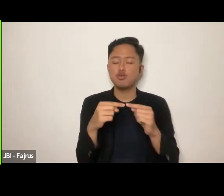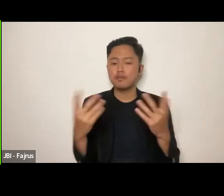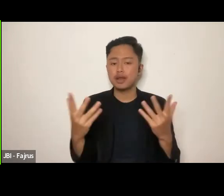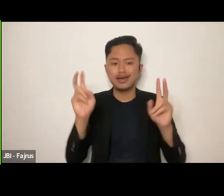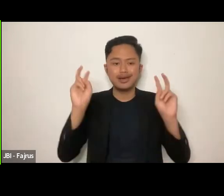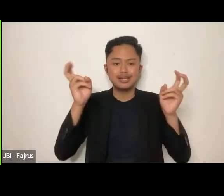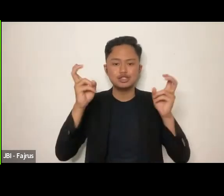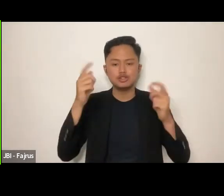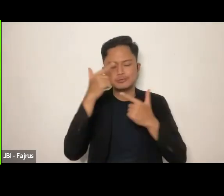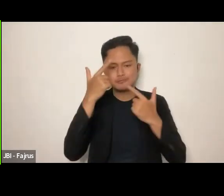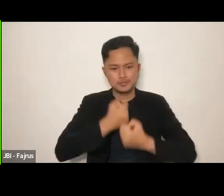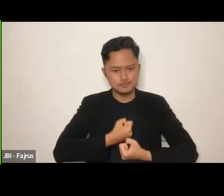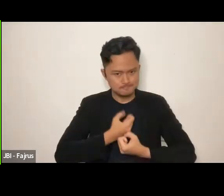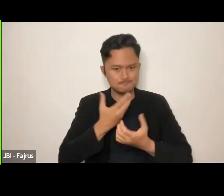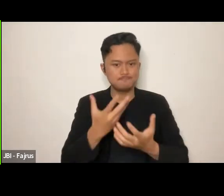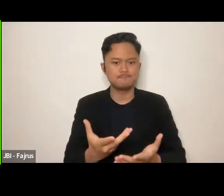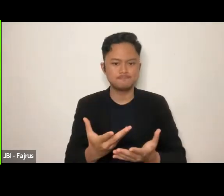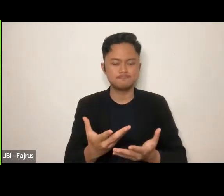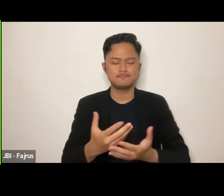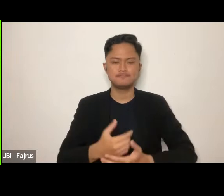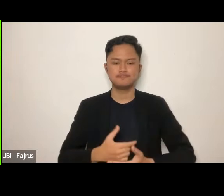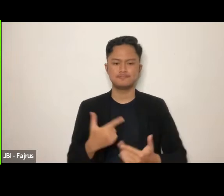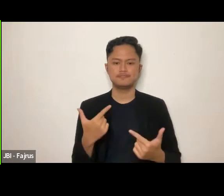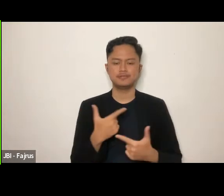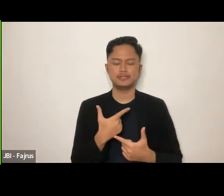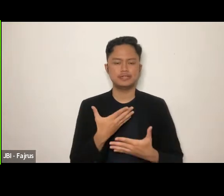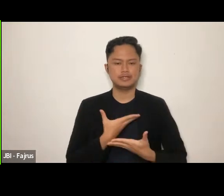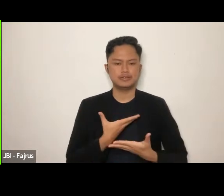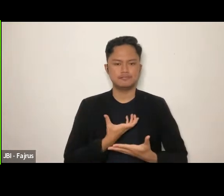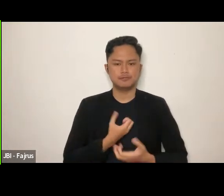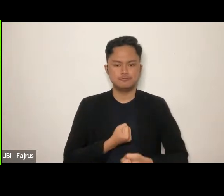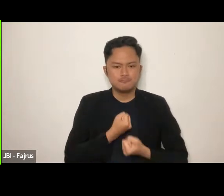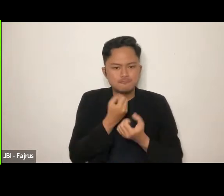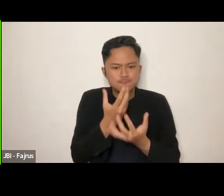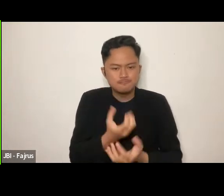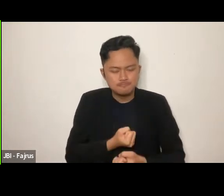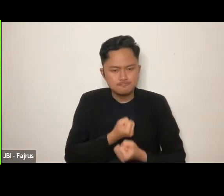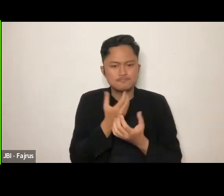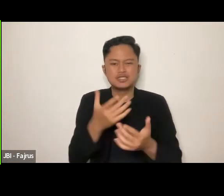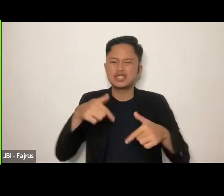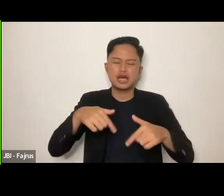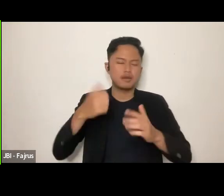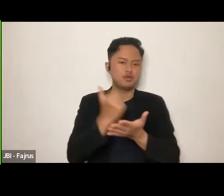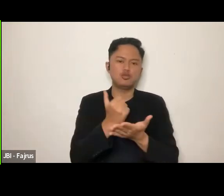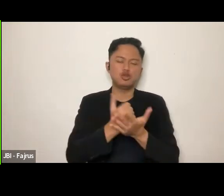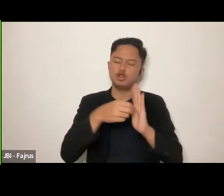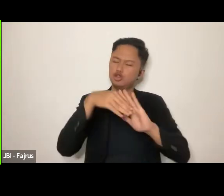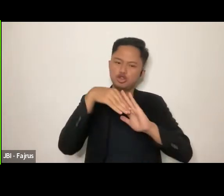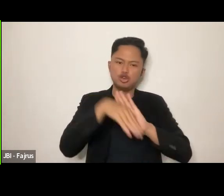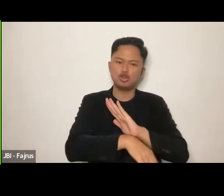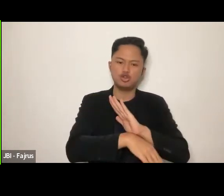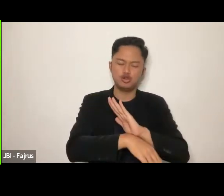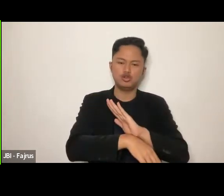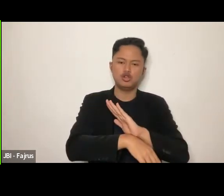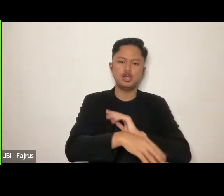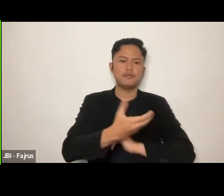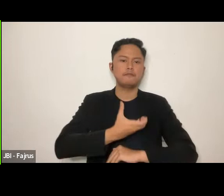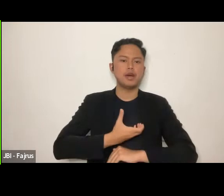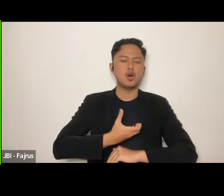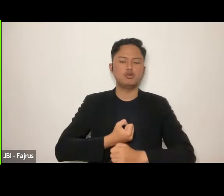of expression. It's slowly decreasing right now. So those are the